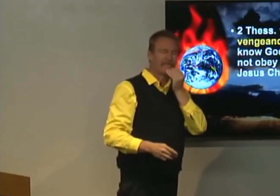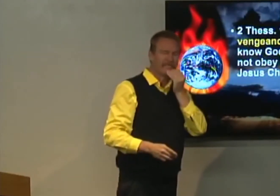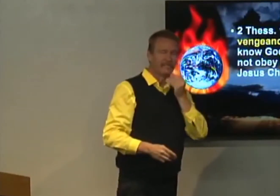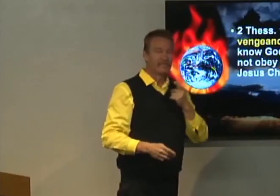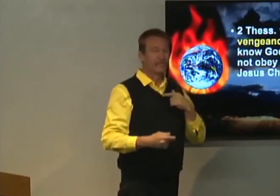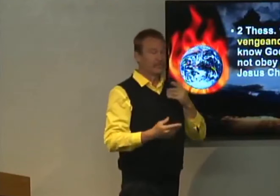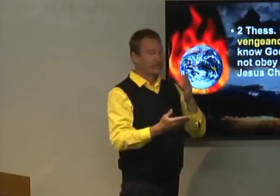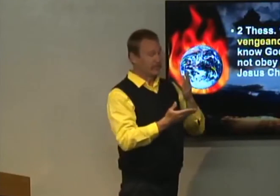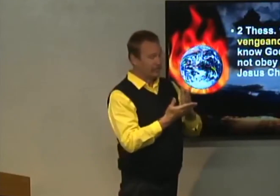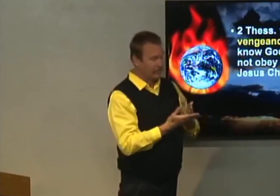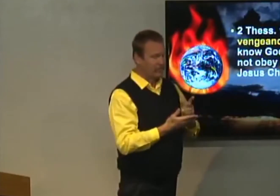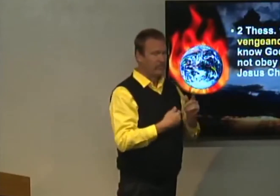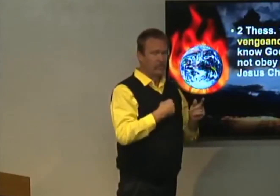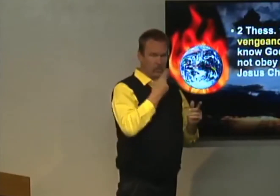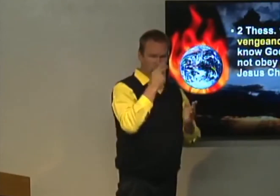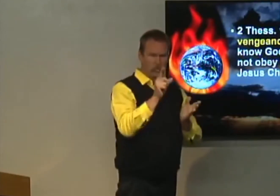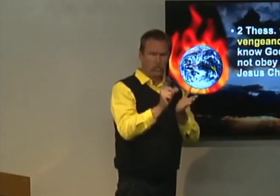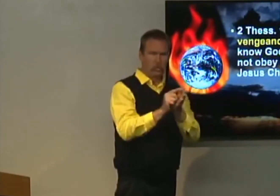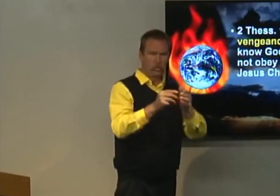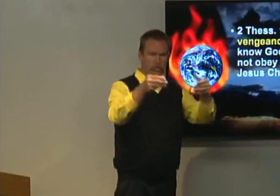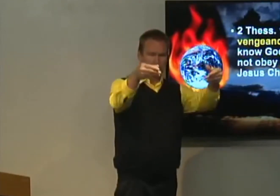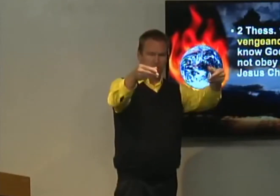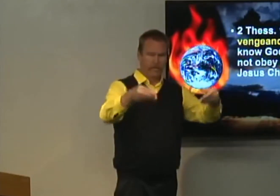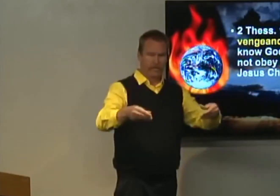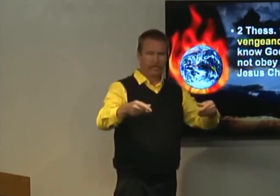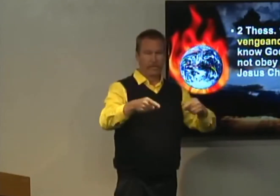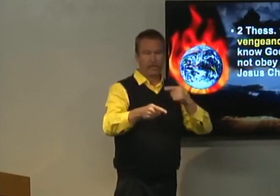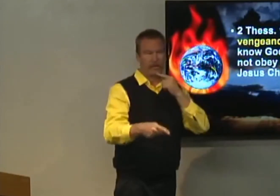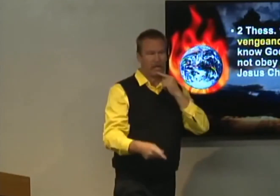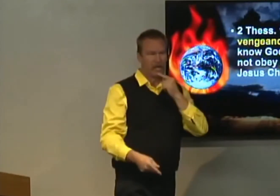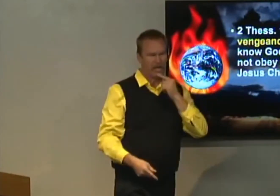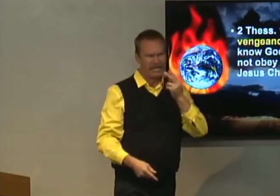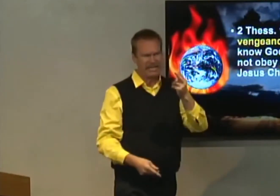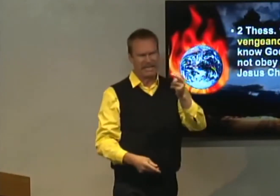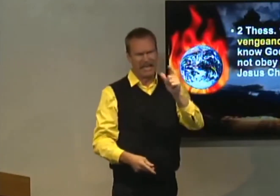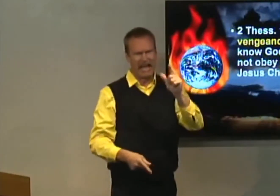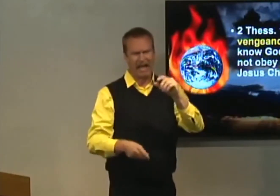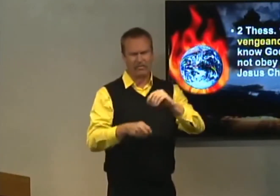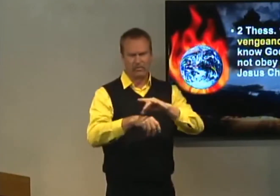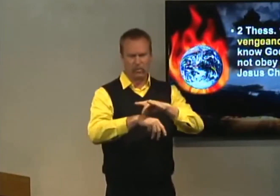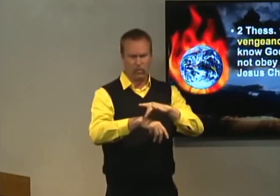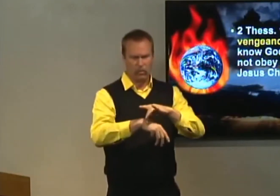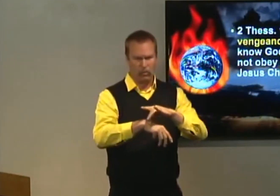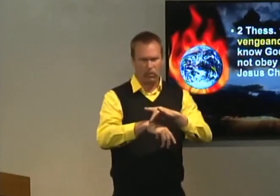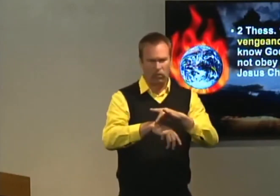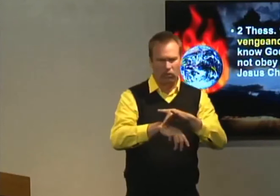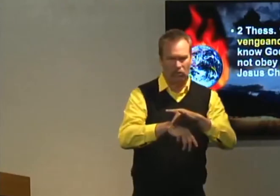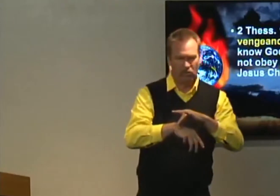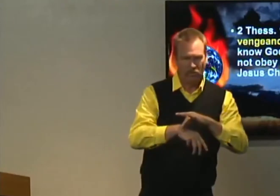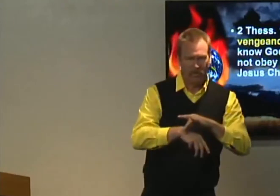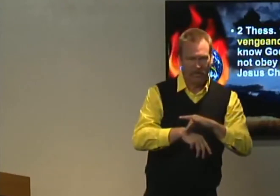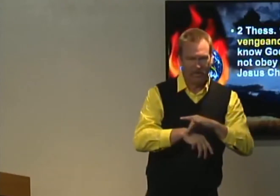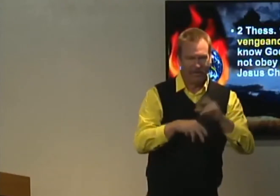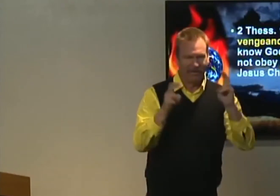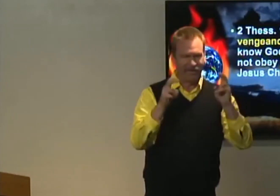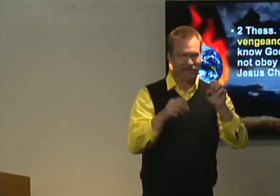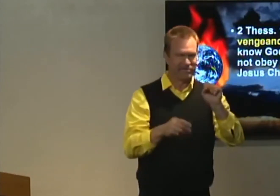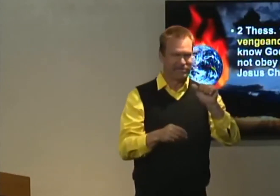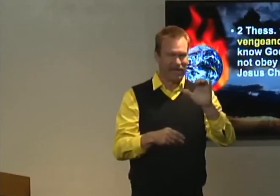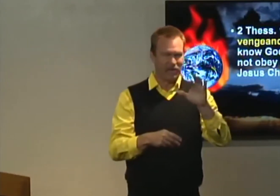I know, I was eating at McDonald's, I was eating breakfast one day, and I got the newspaper, and it said, Hell on Earth. That